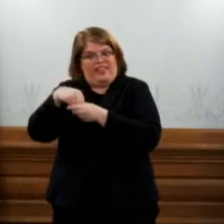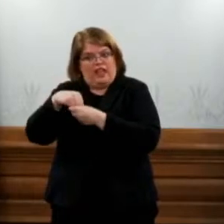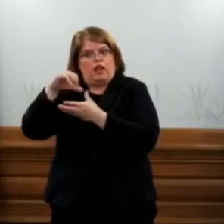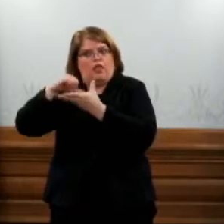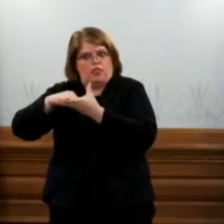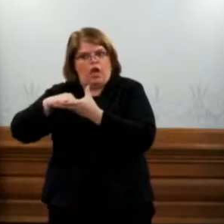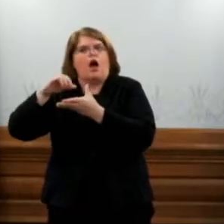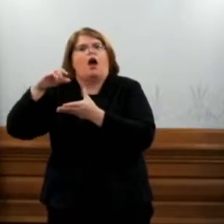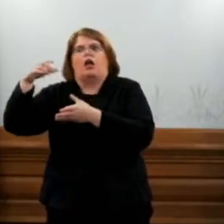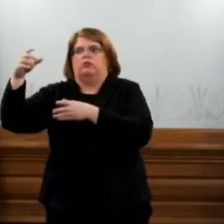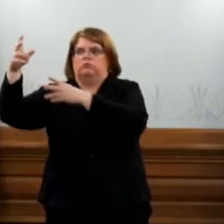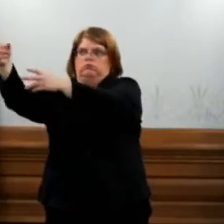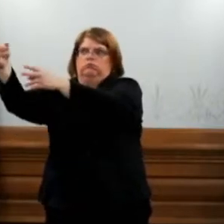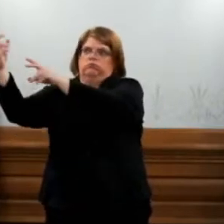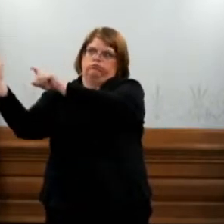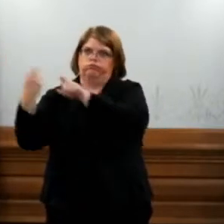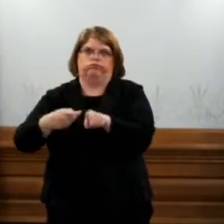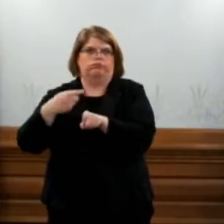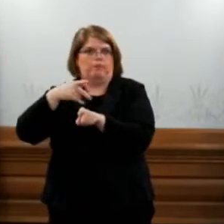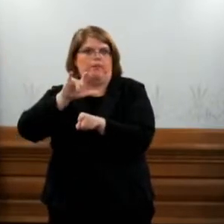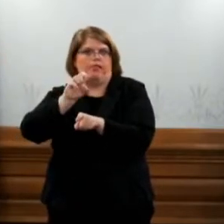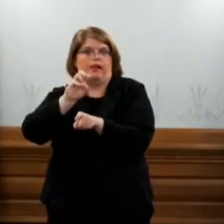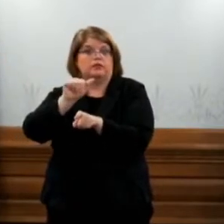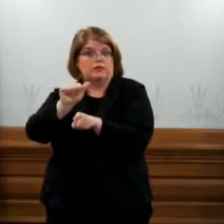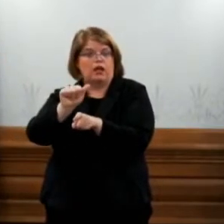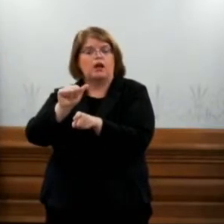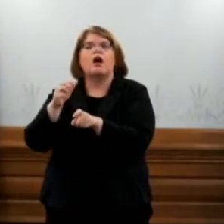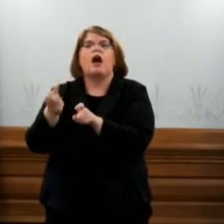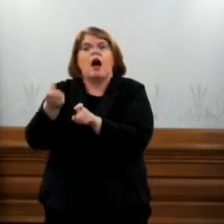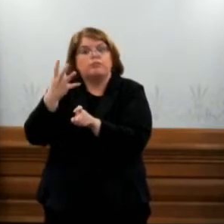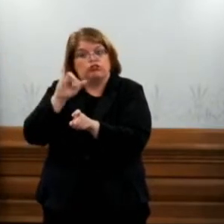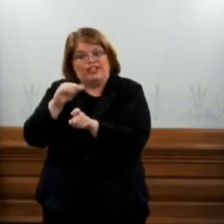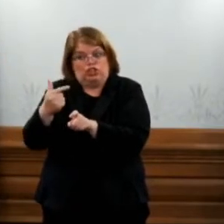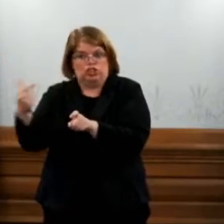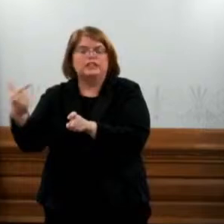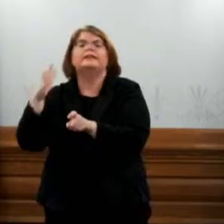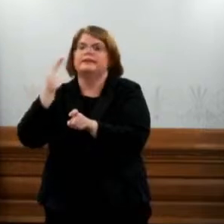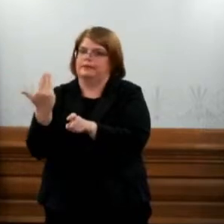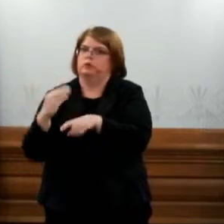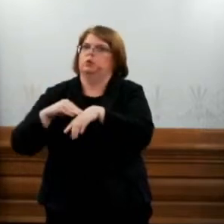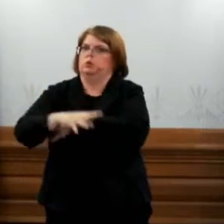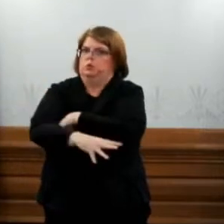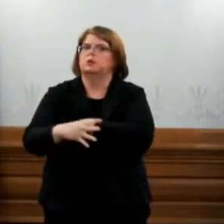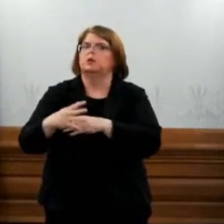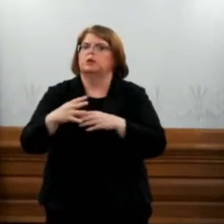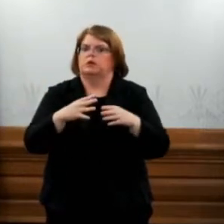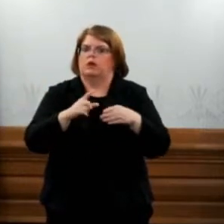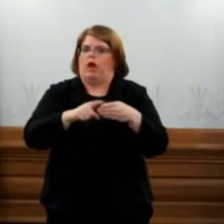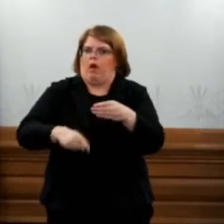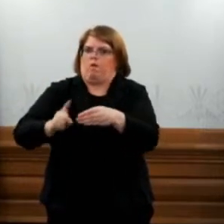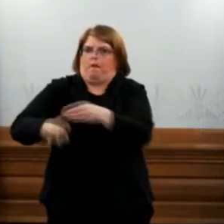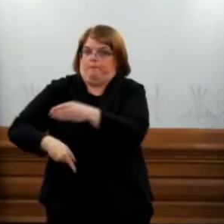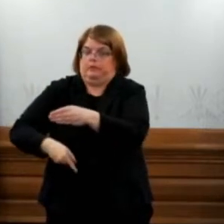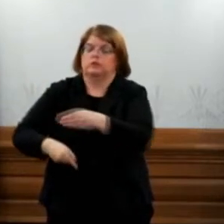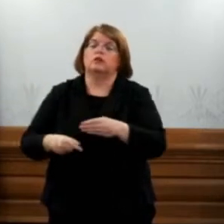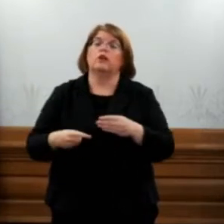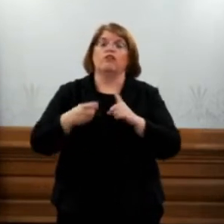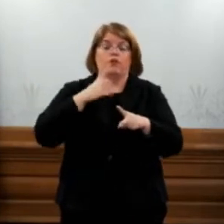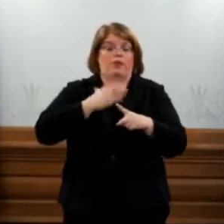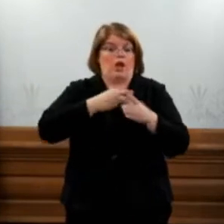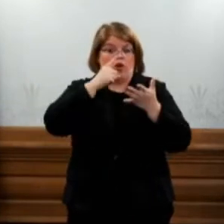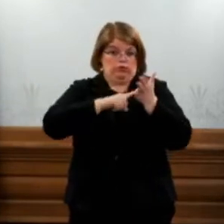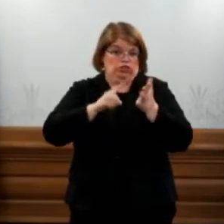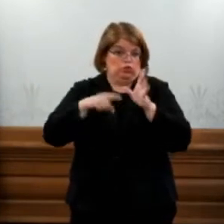concentration may have an effect as well. Again, there was no statistically significant findings from this, but there